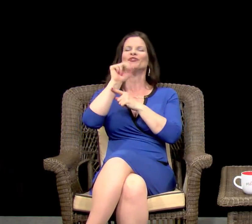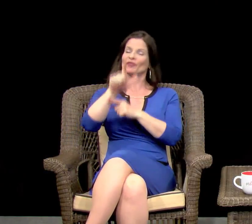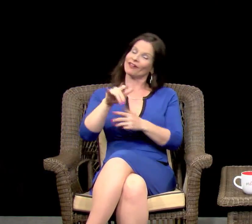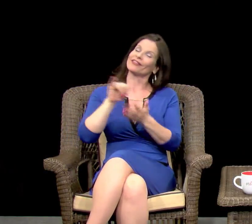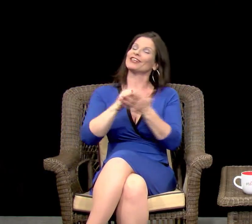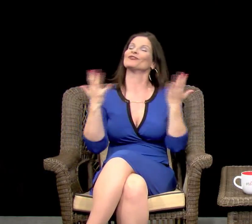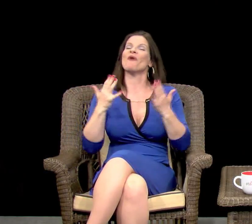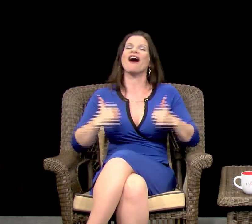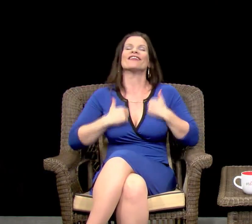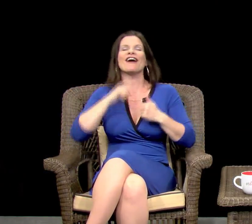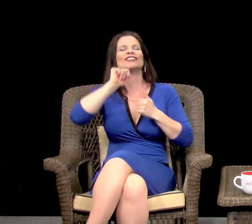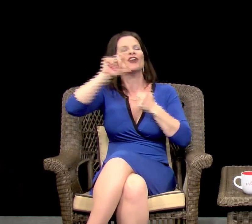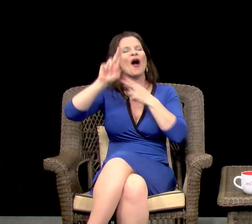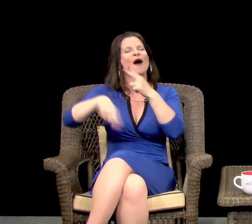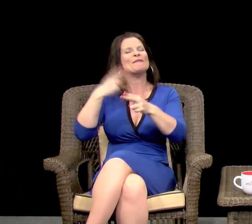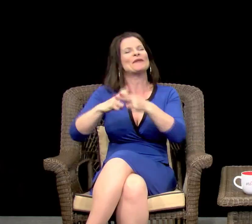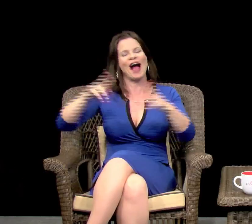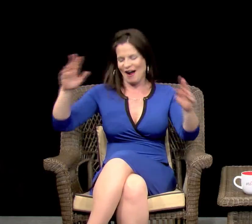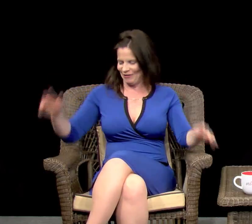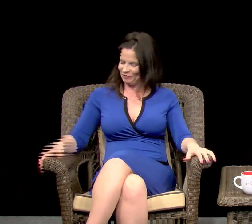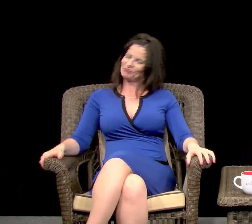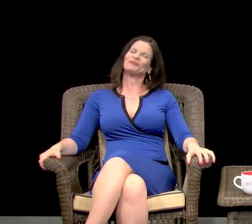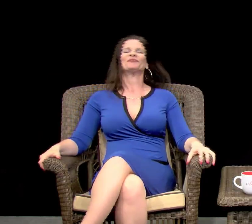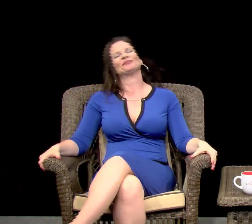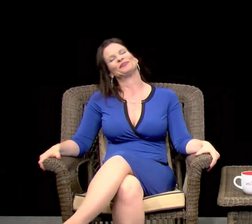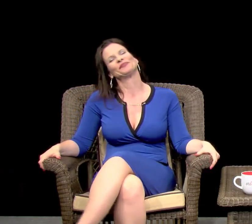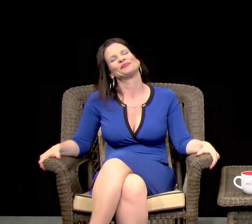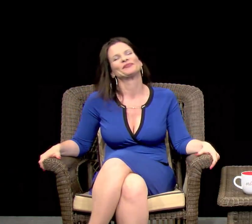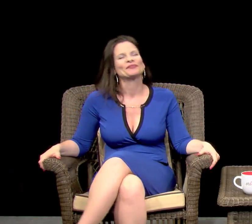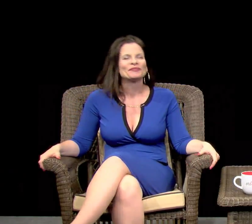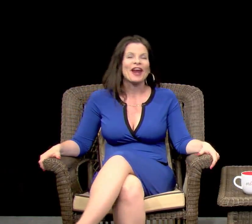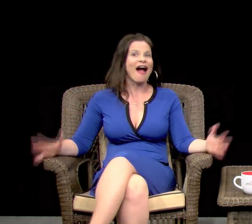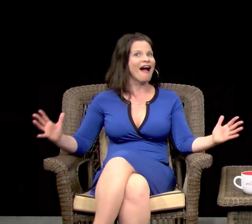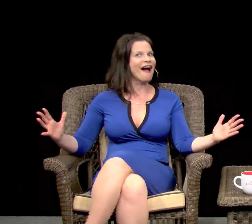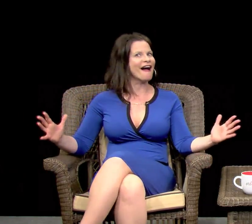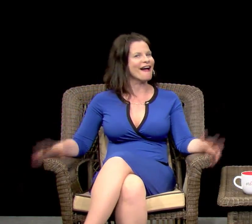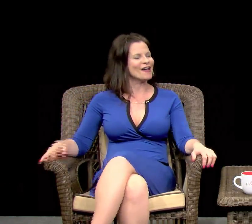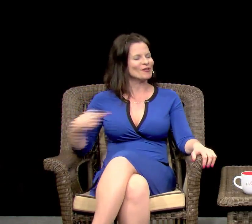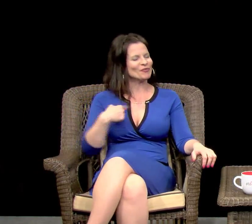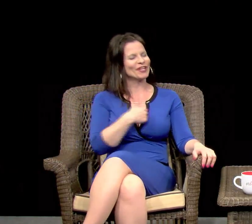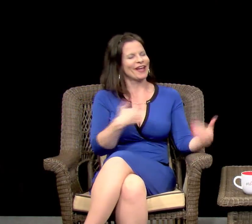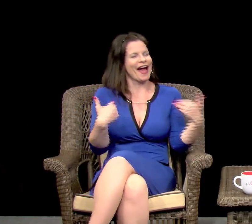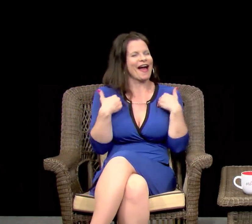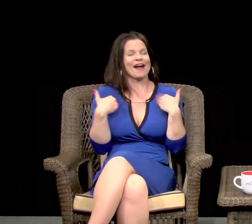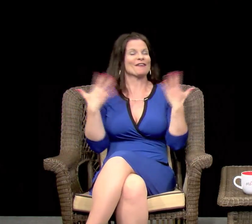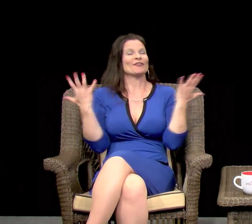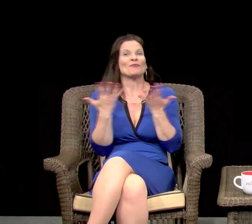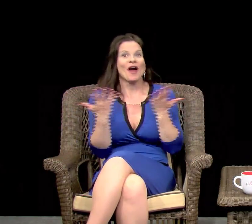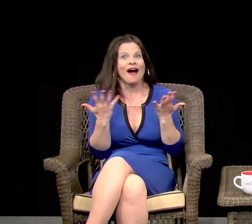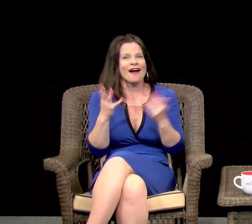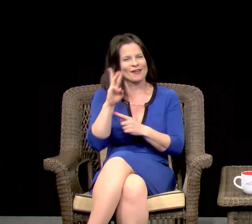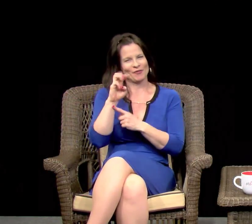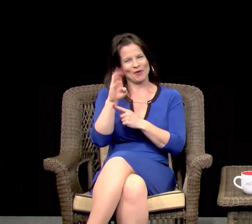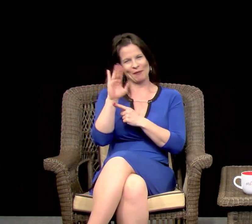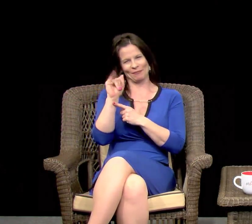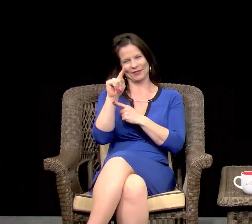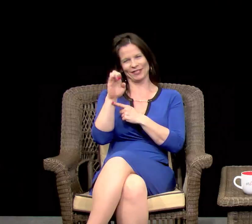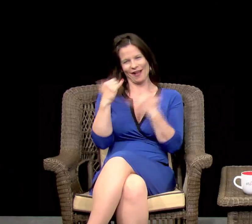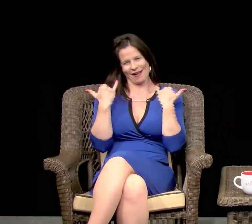right. As usual, that is what life is all about. And we have